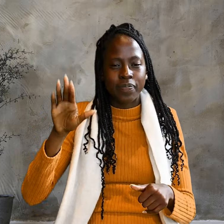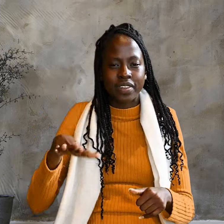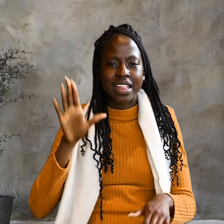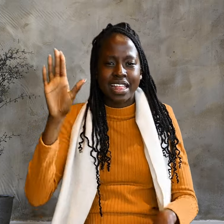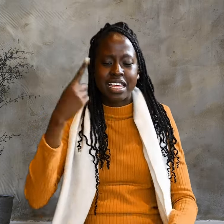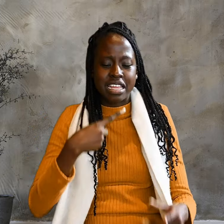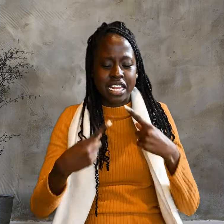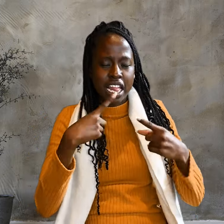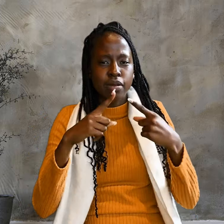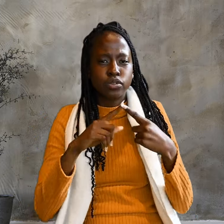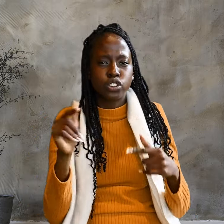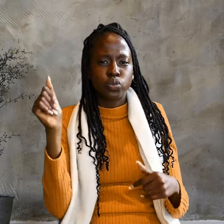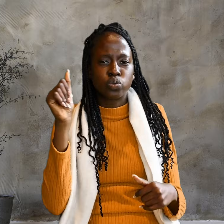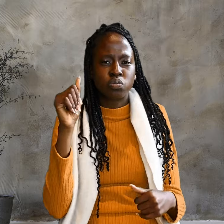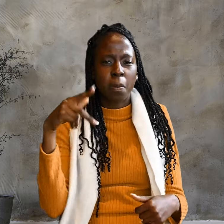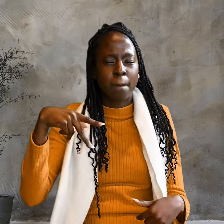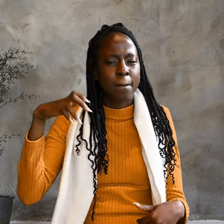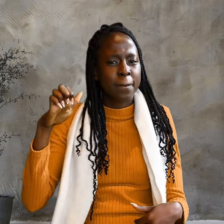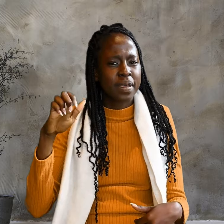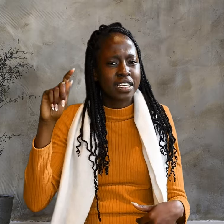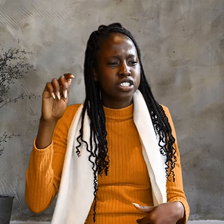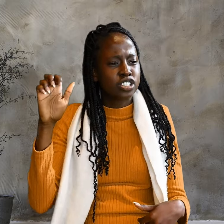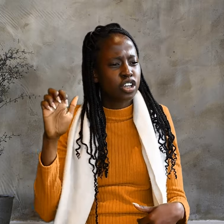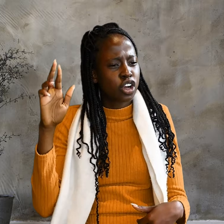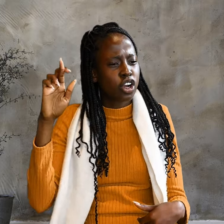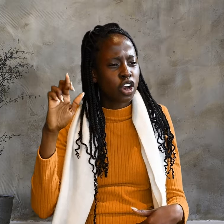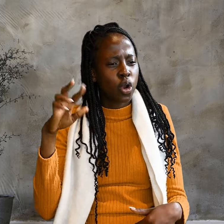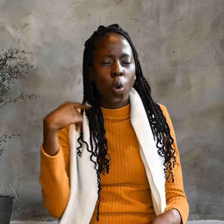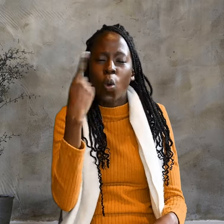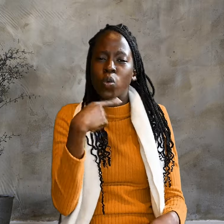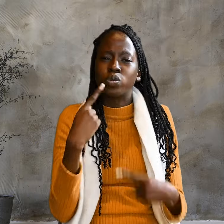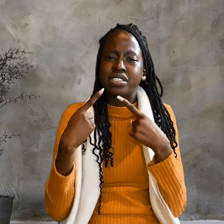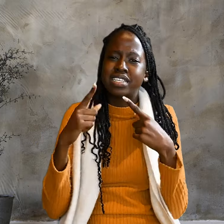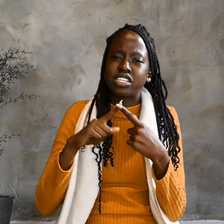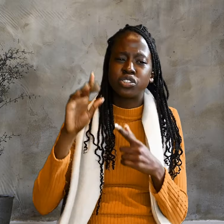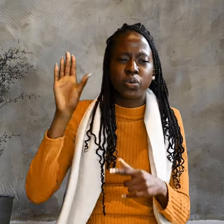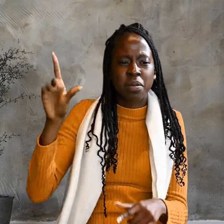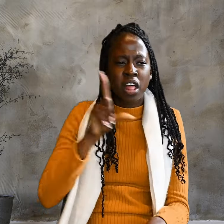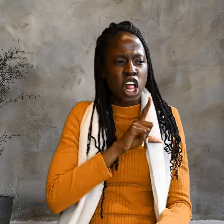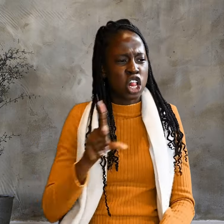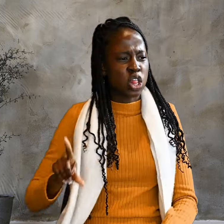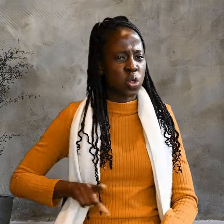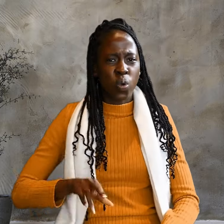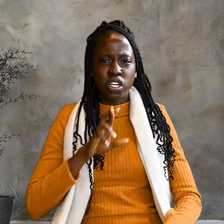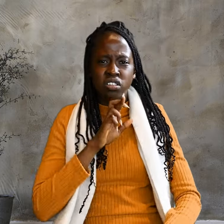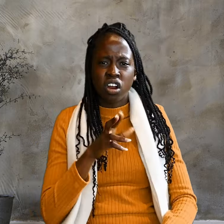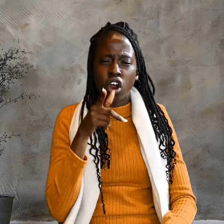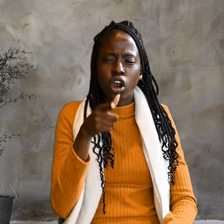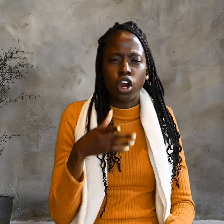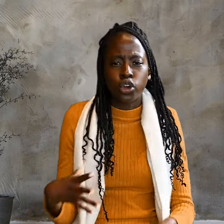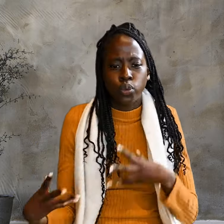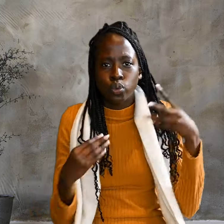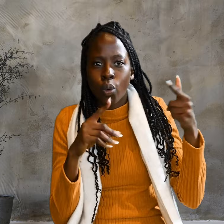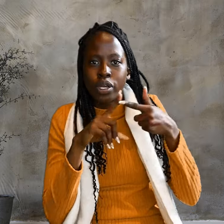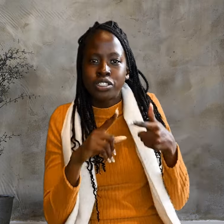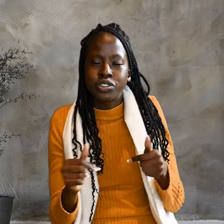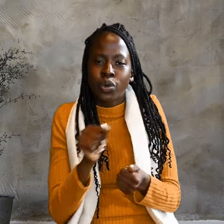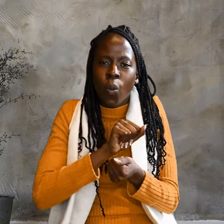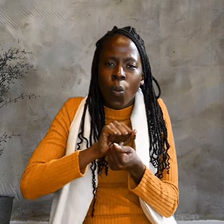He came to Simon Peter, who said to him, "Lord, are you going to